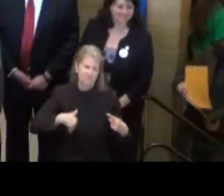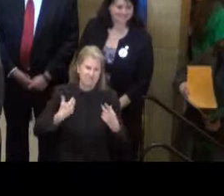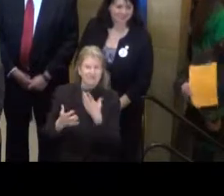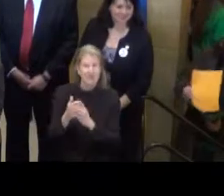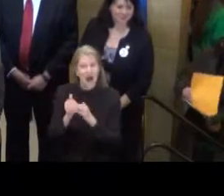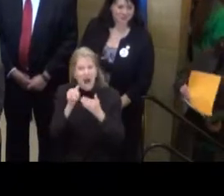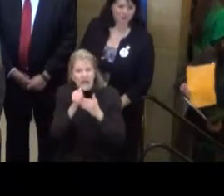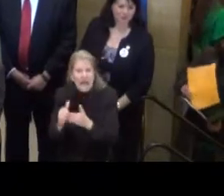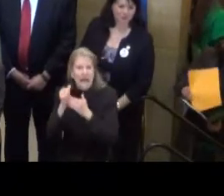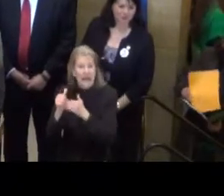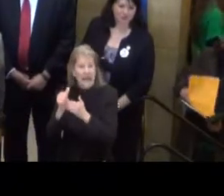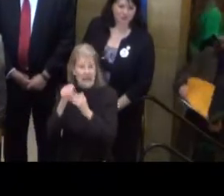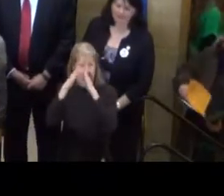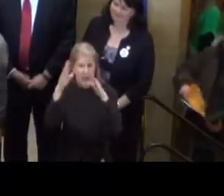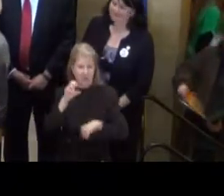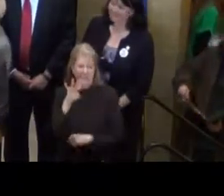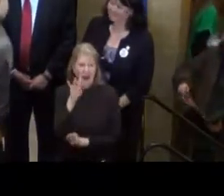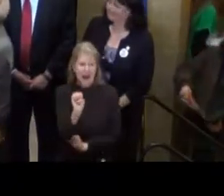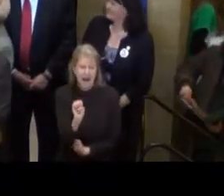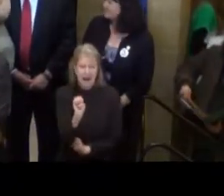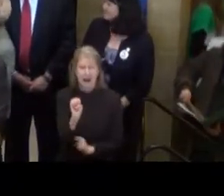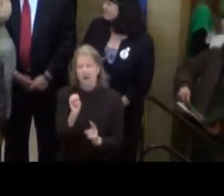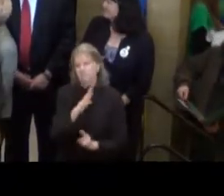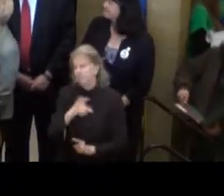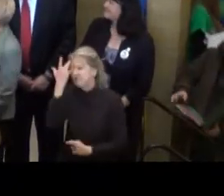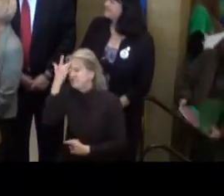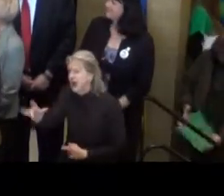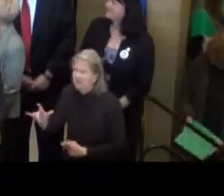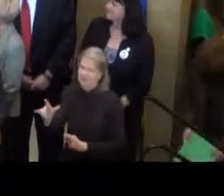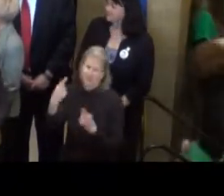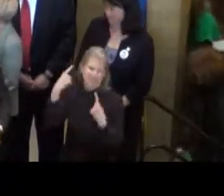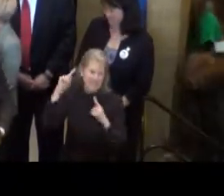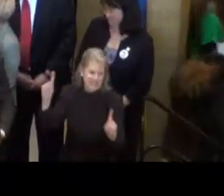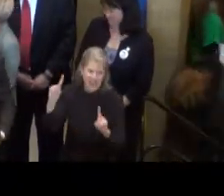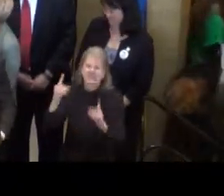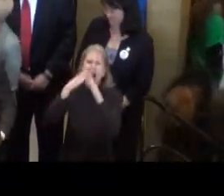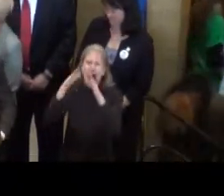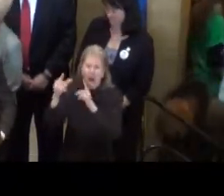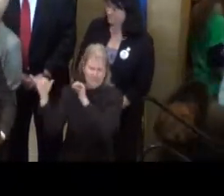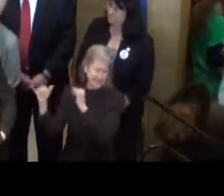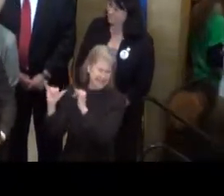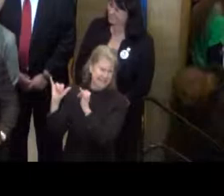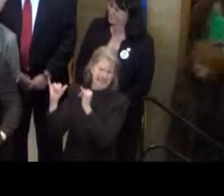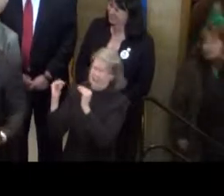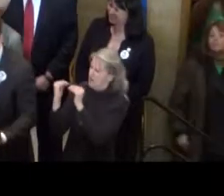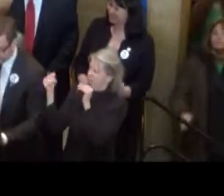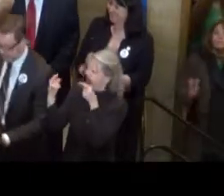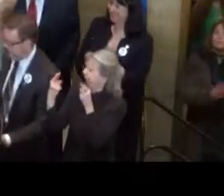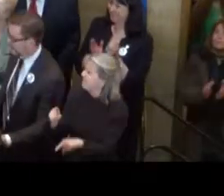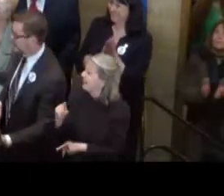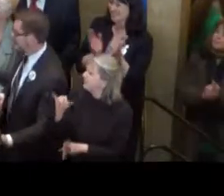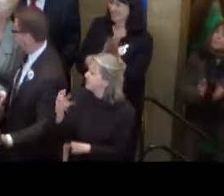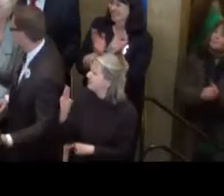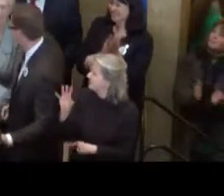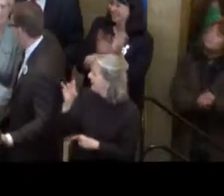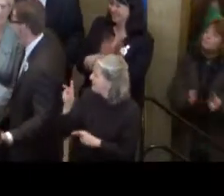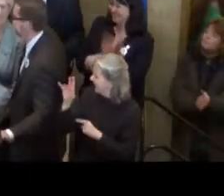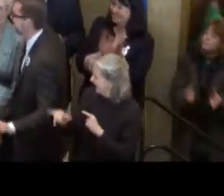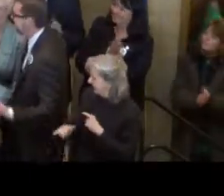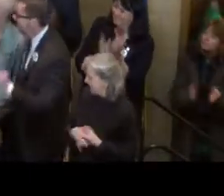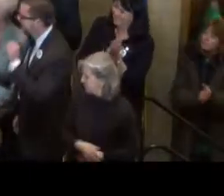side with incredible diligence and incredible success. We're going to do this in the House, too. State Representative Jim Dabney.